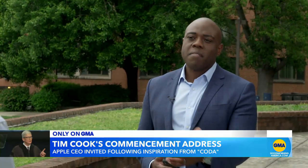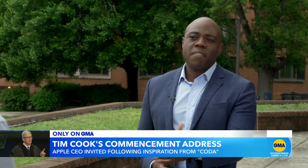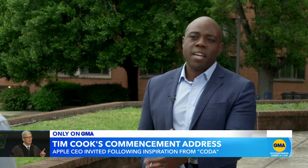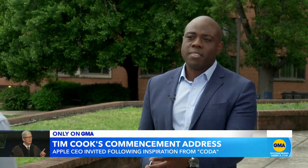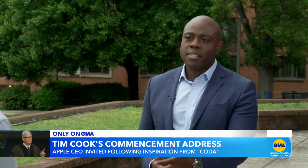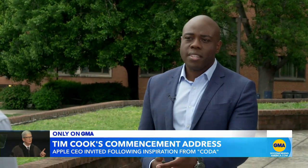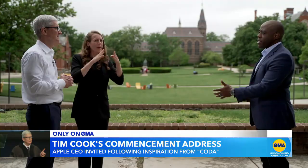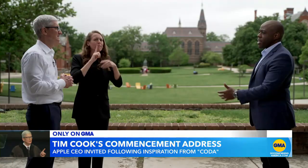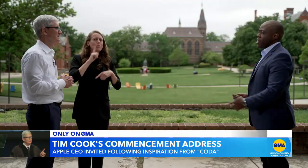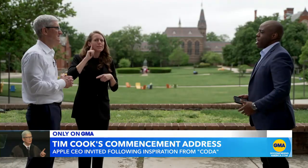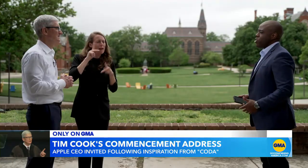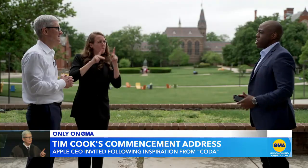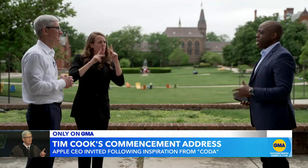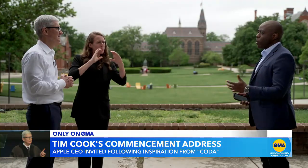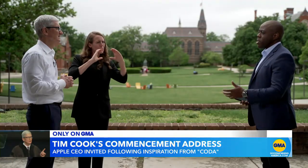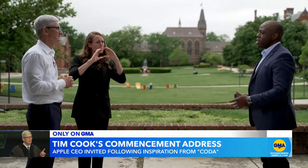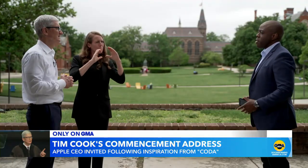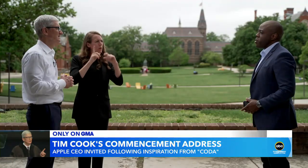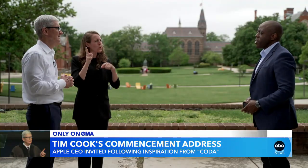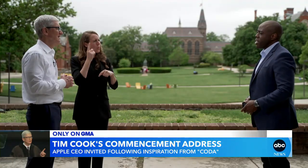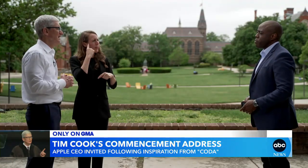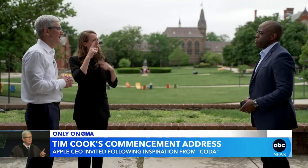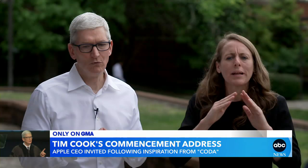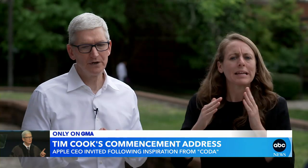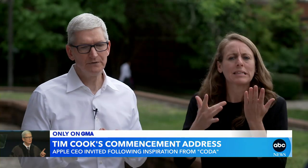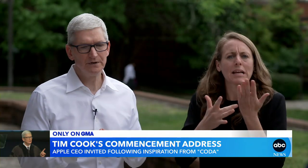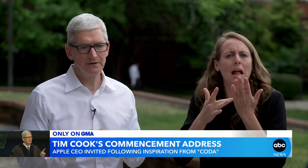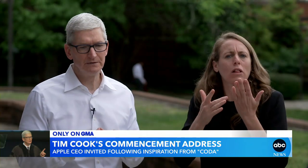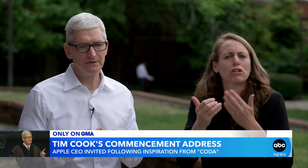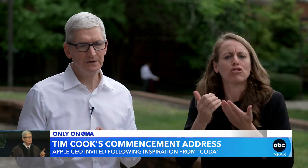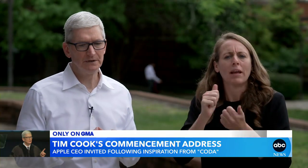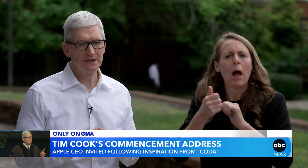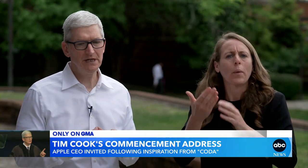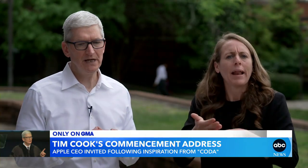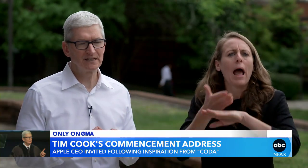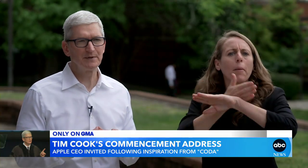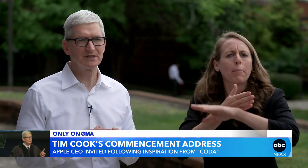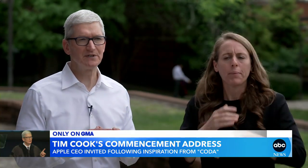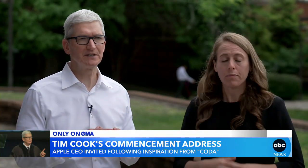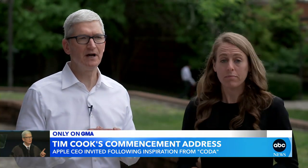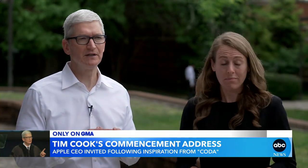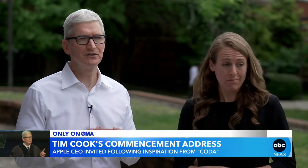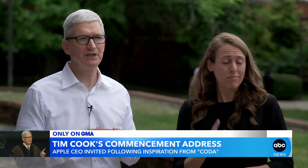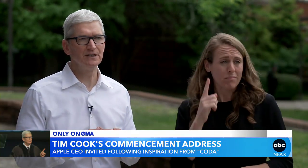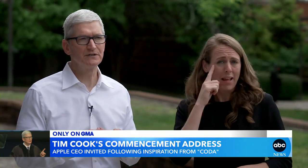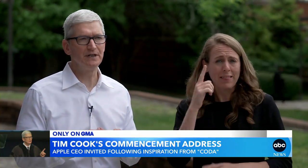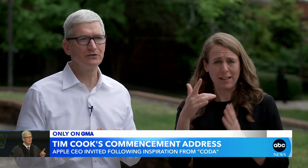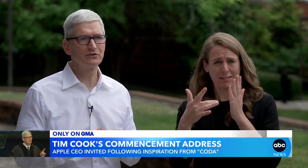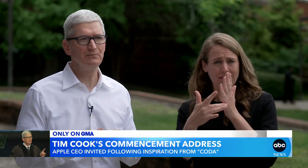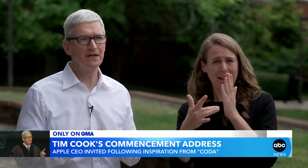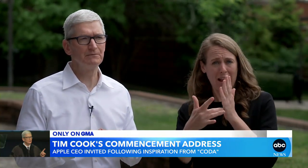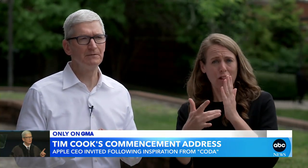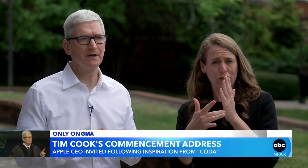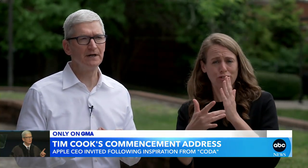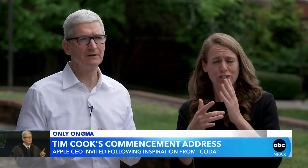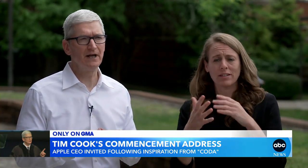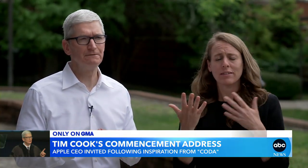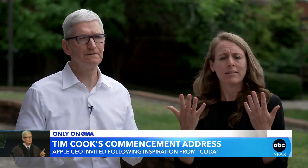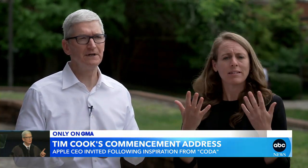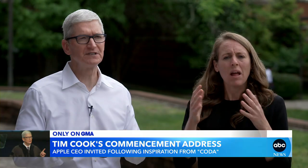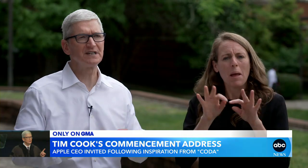think about the advances in technology to help the deaf community? One of the key aspects of technology is that it should make